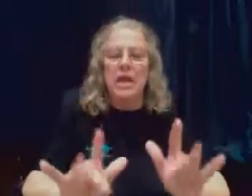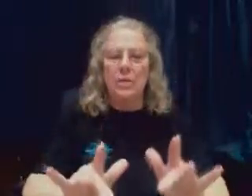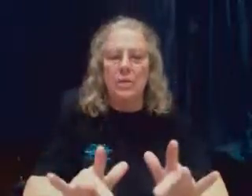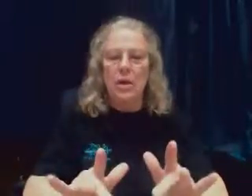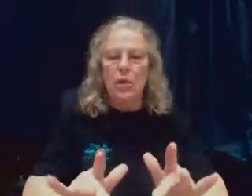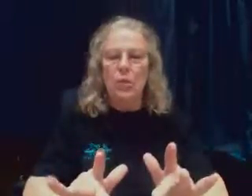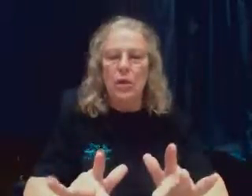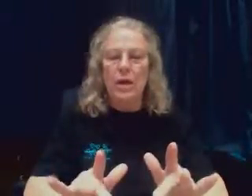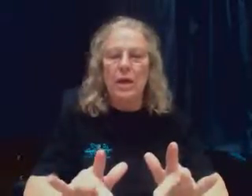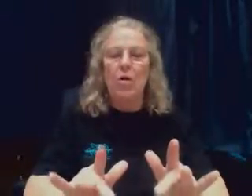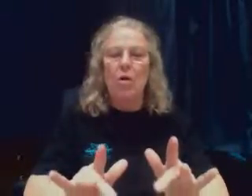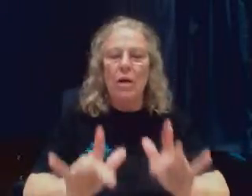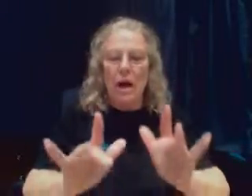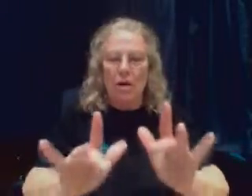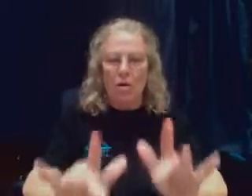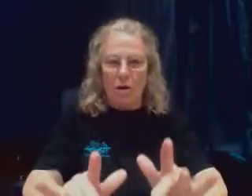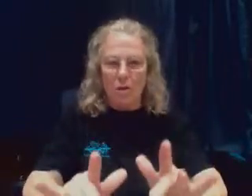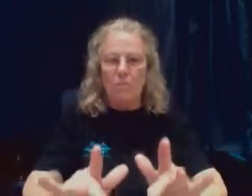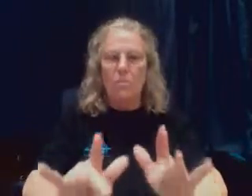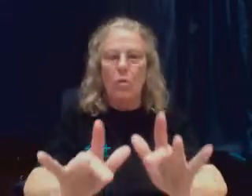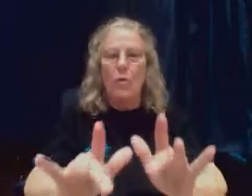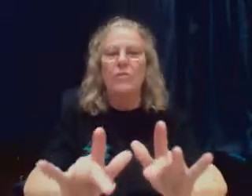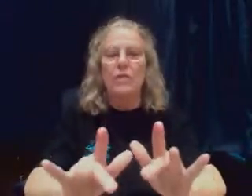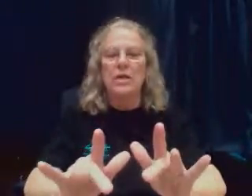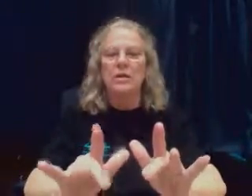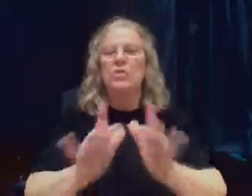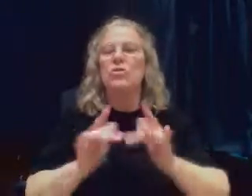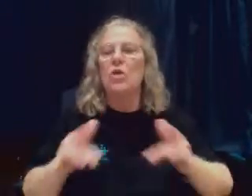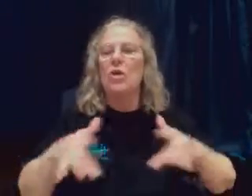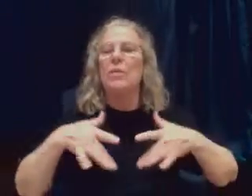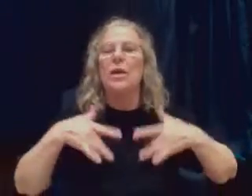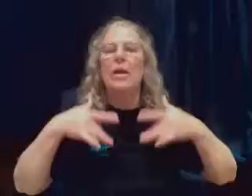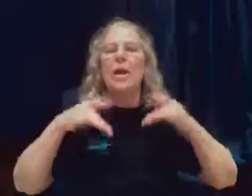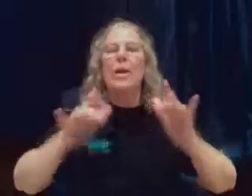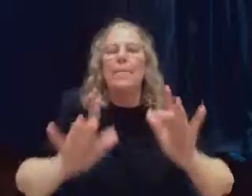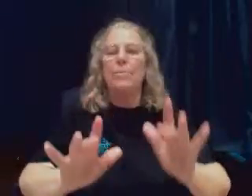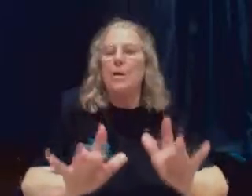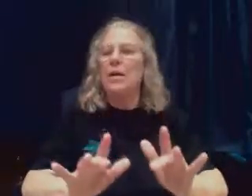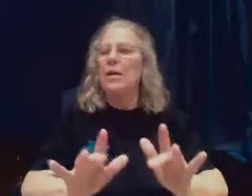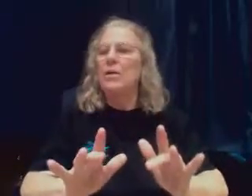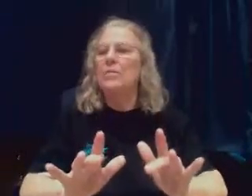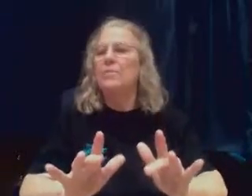and putting it on whatever it is that you're talking about. Meek.